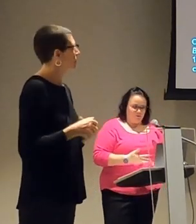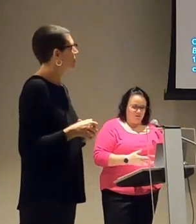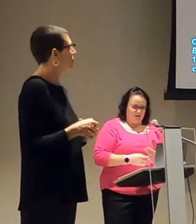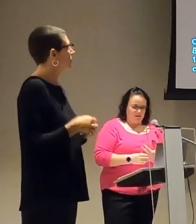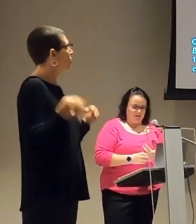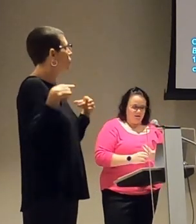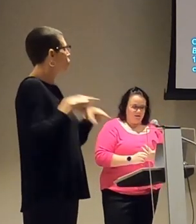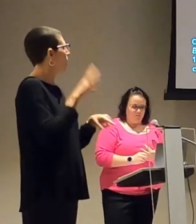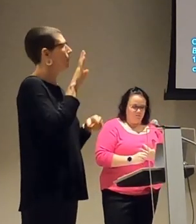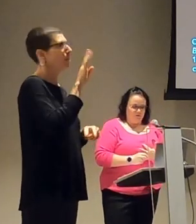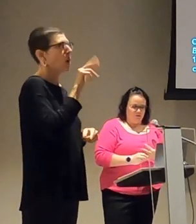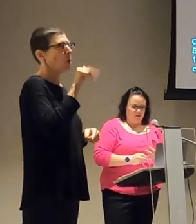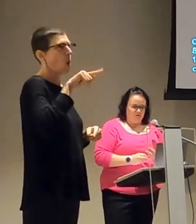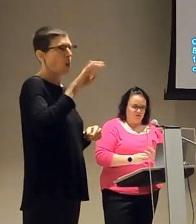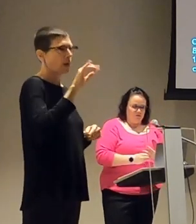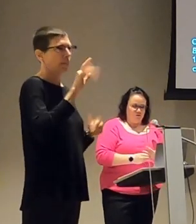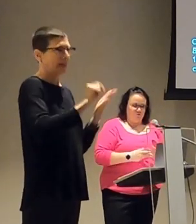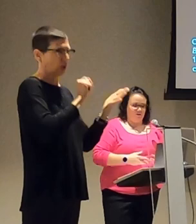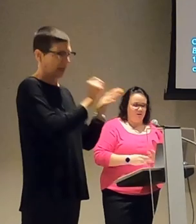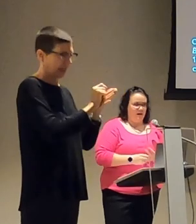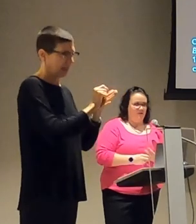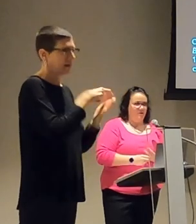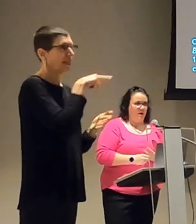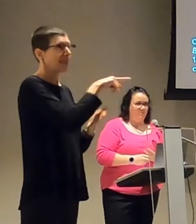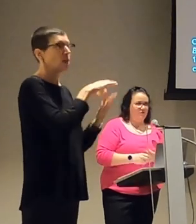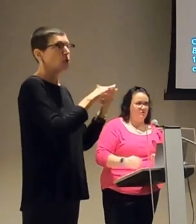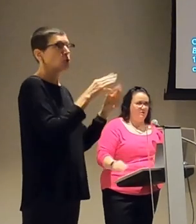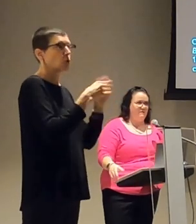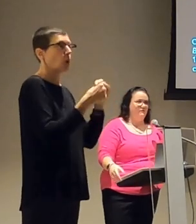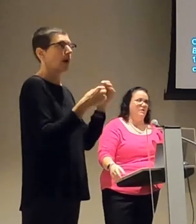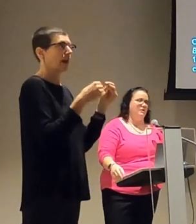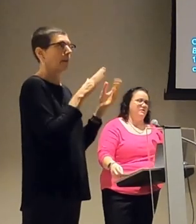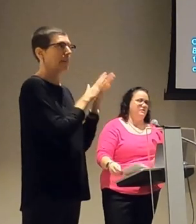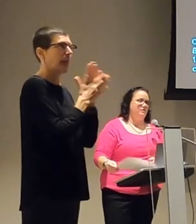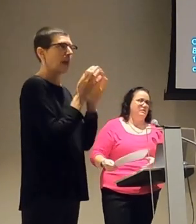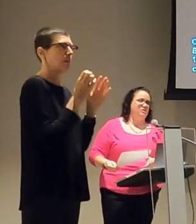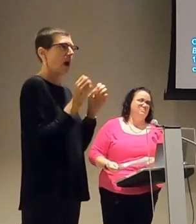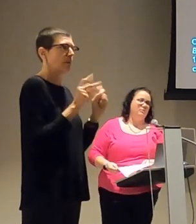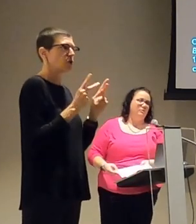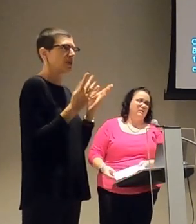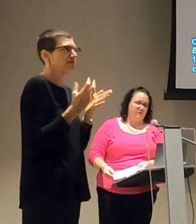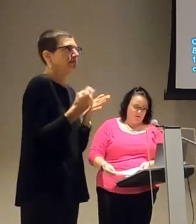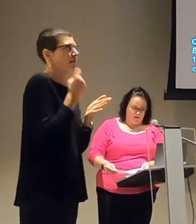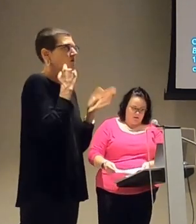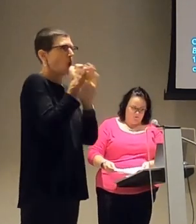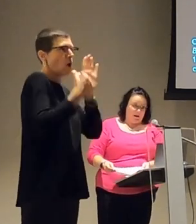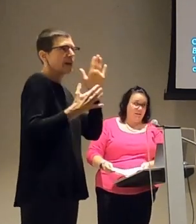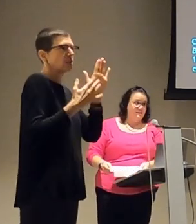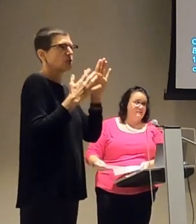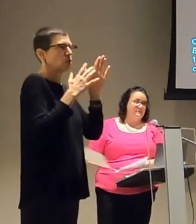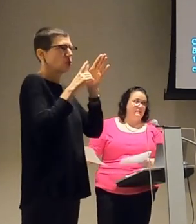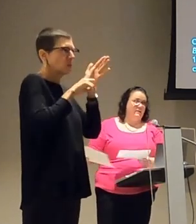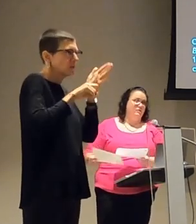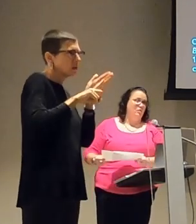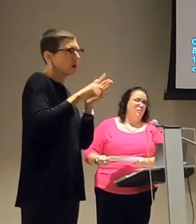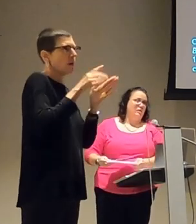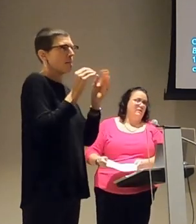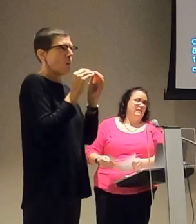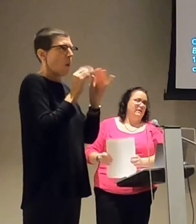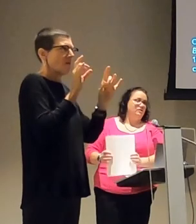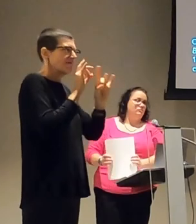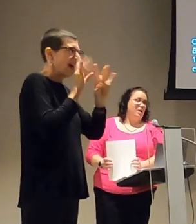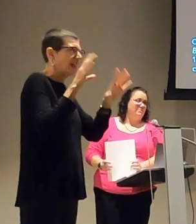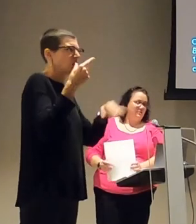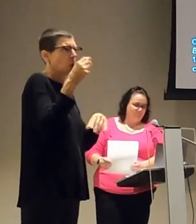During the Baroque period, this story became an opportunity for artists to explore violence and